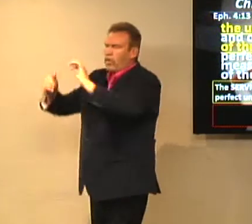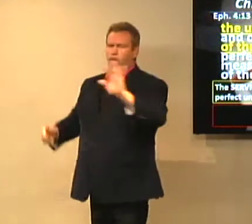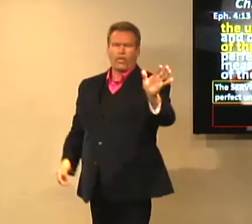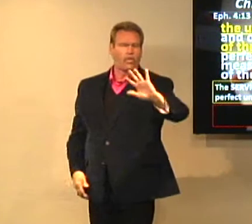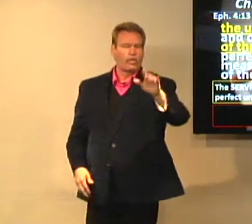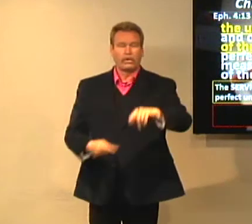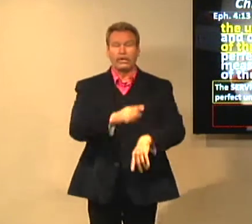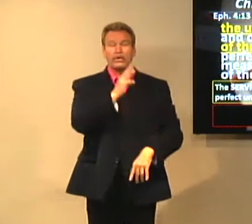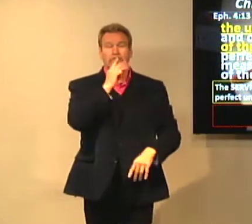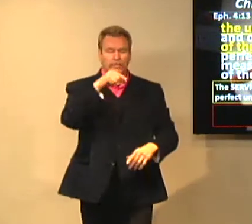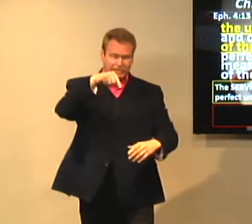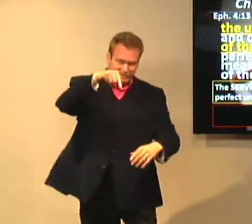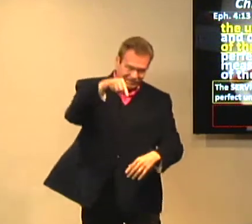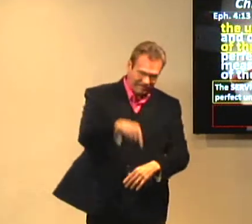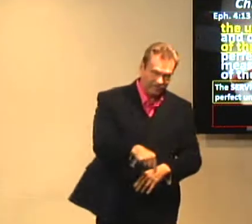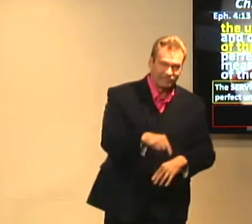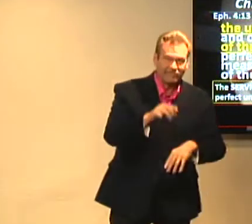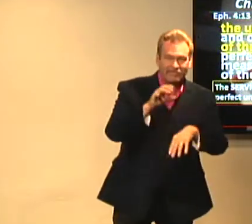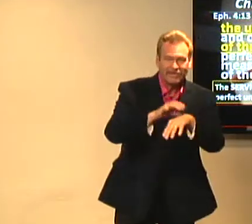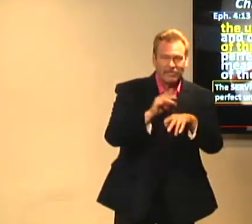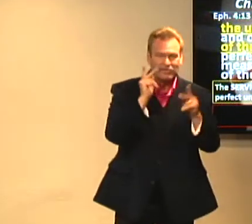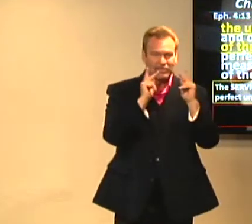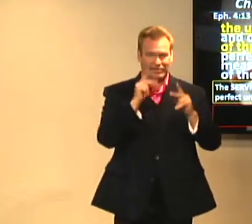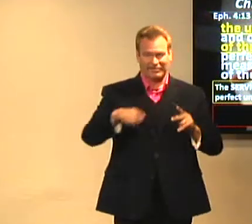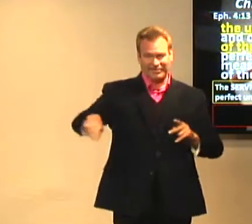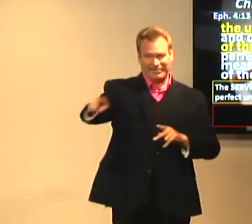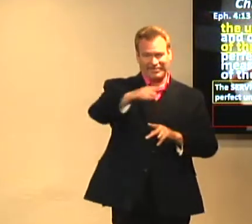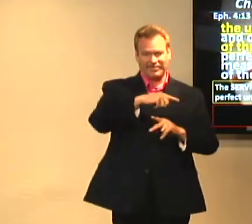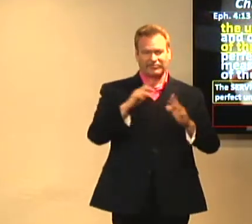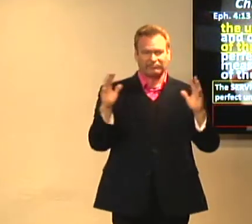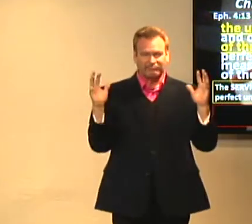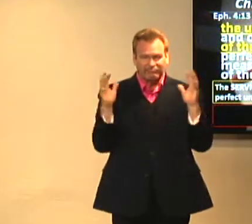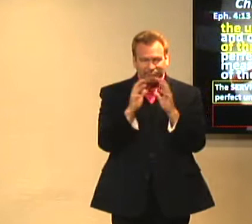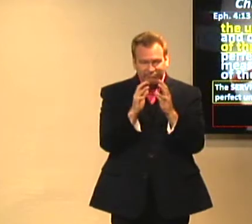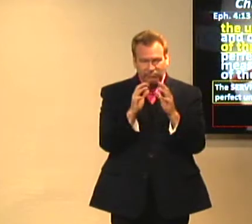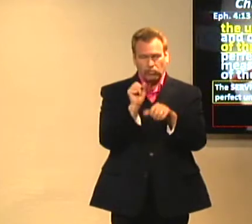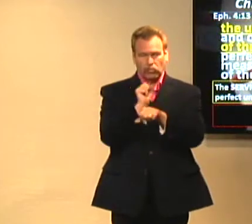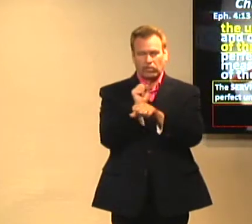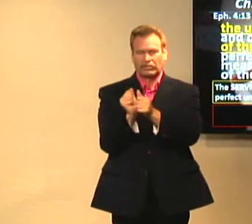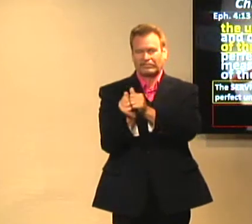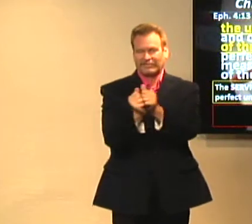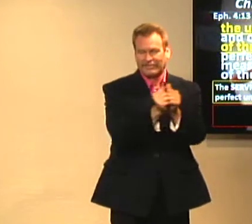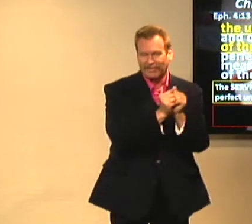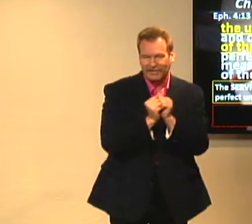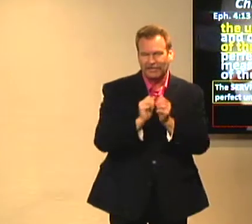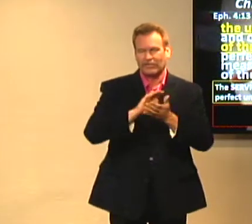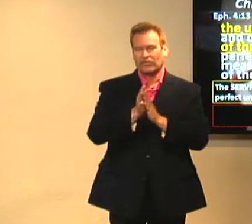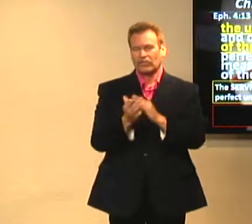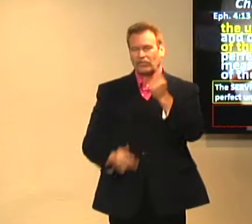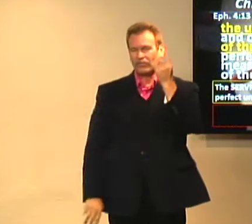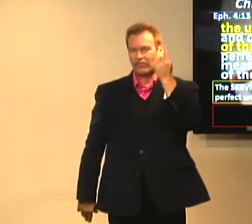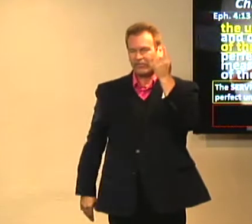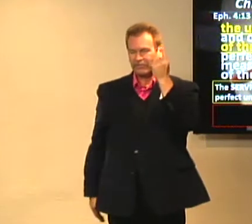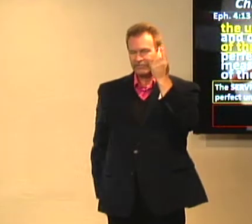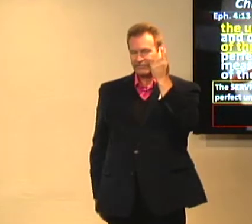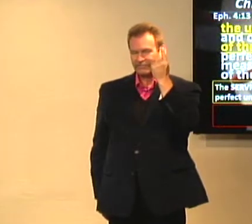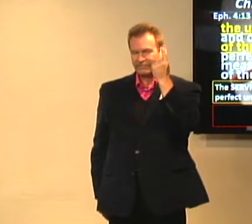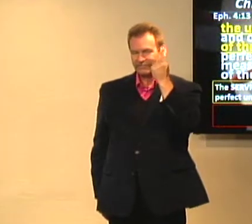all these different kind of churches that say hospitality and say that they're together. But in this church, we work together